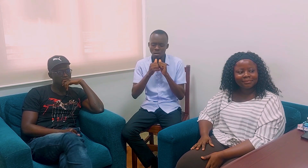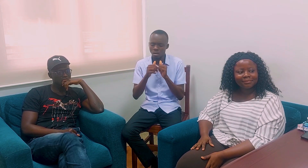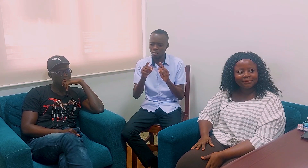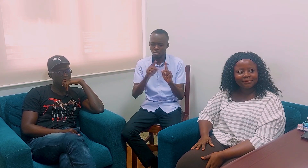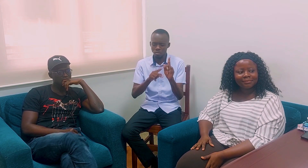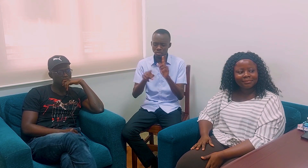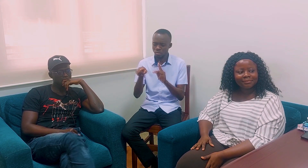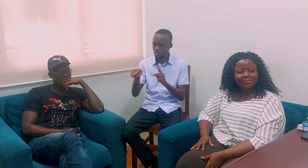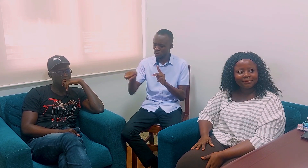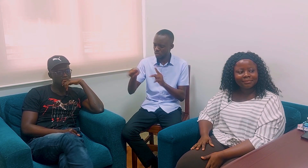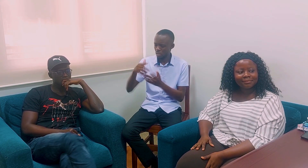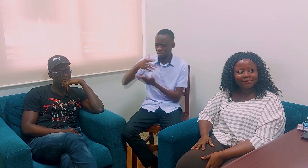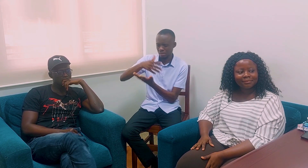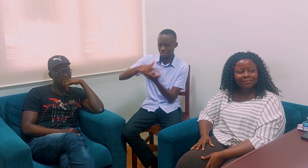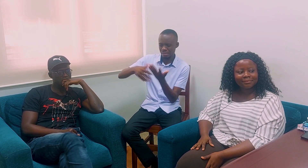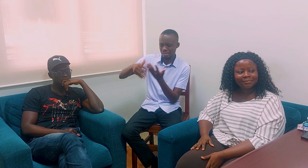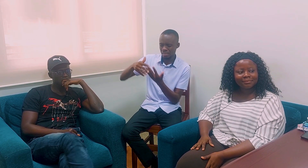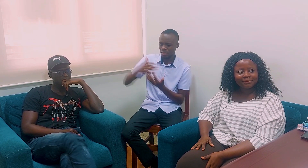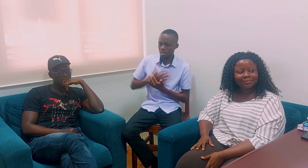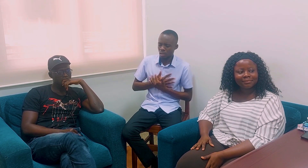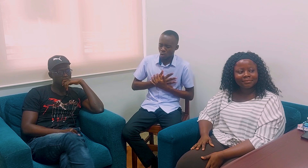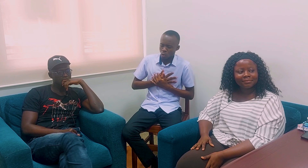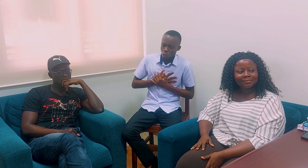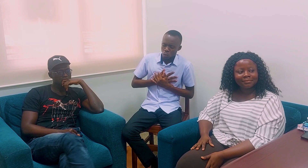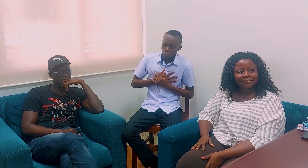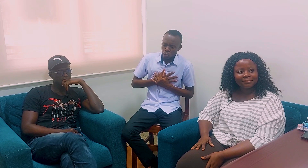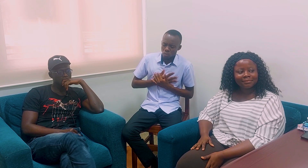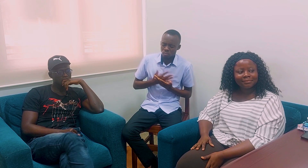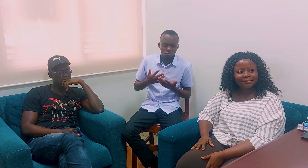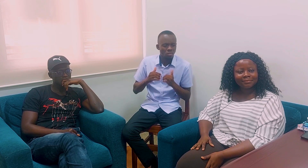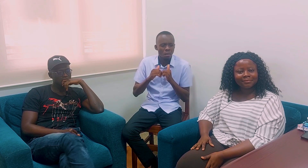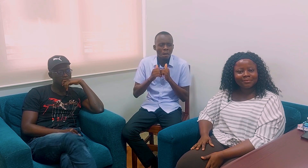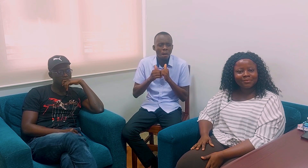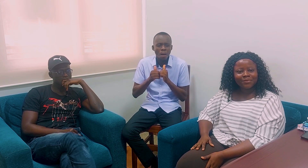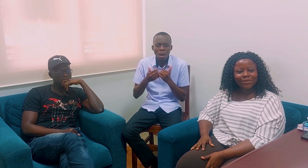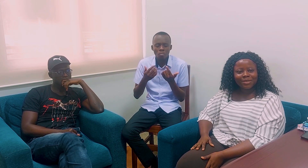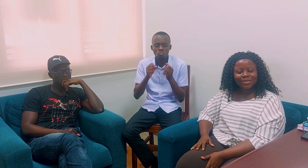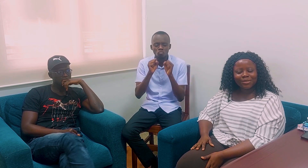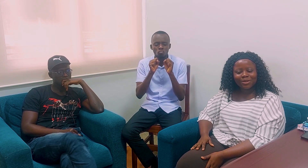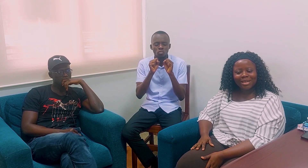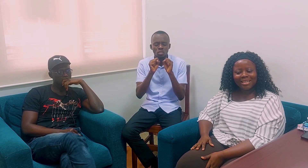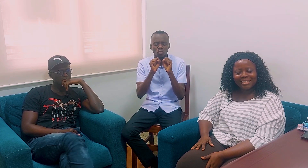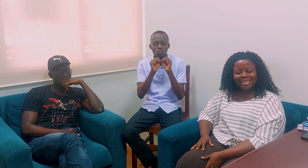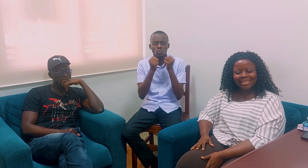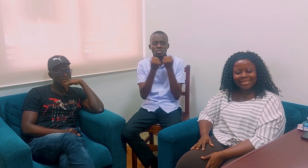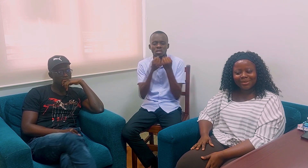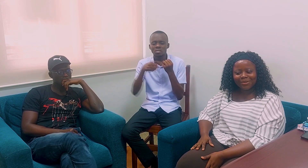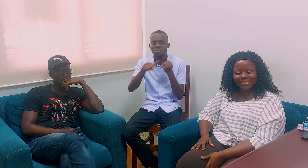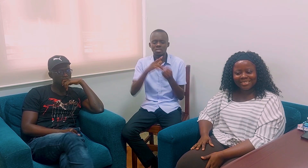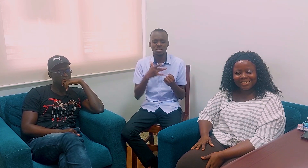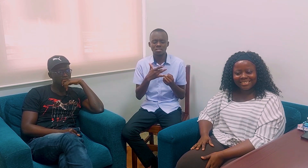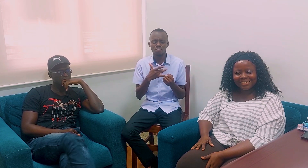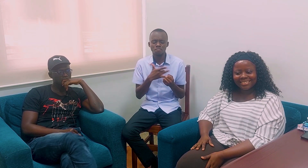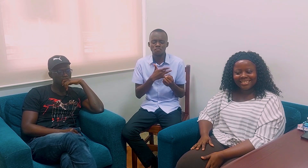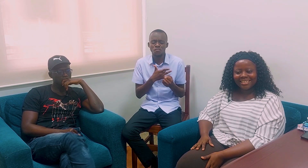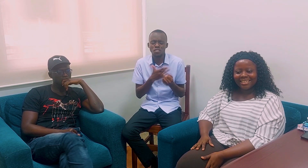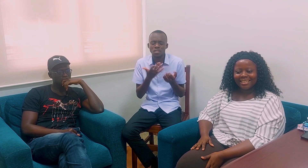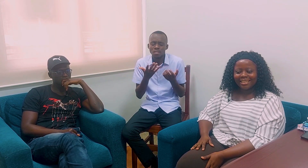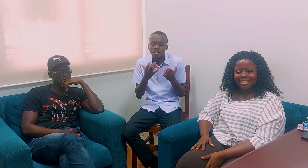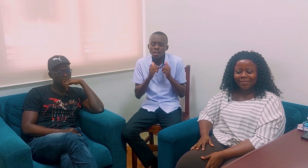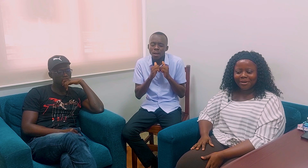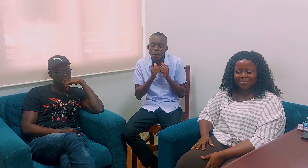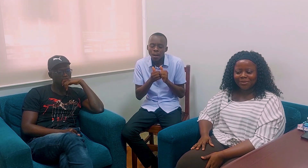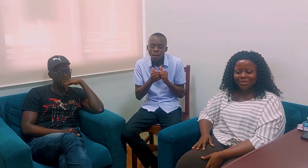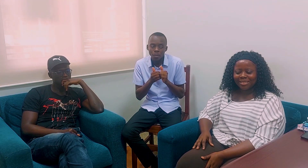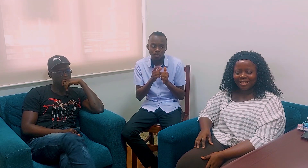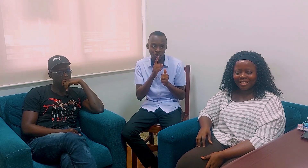treated in terms of empathy from general society? Okay, so I like the question